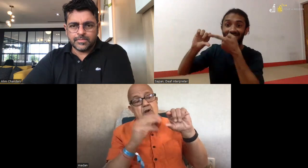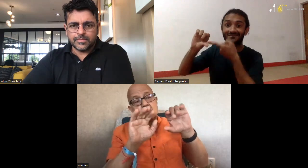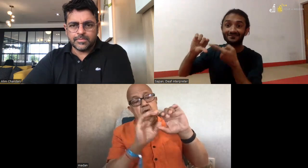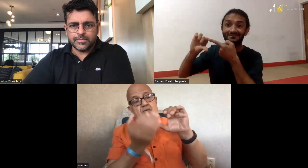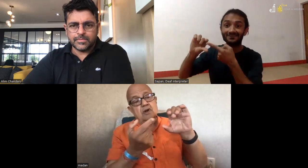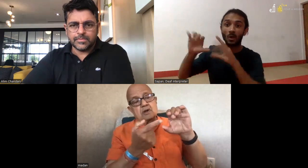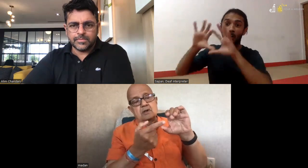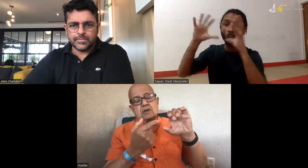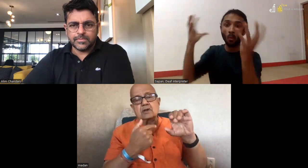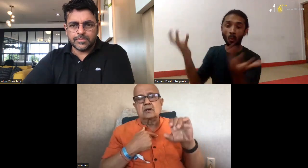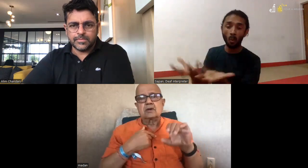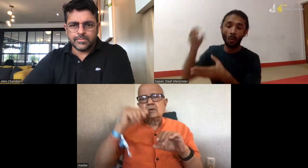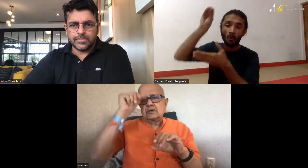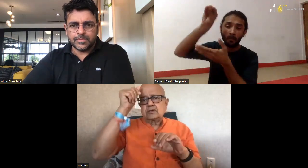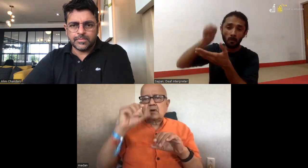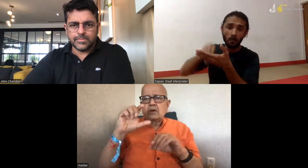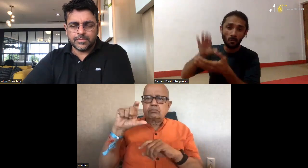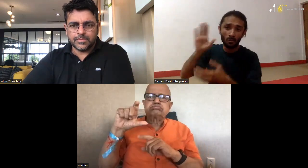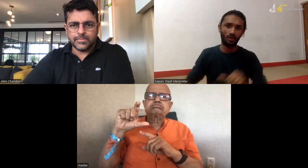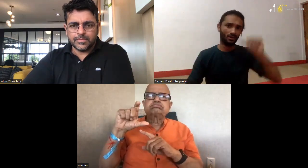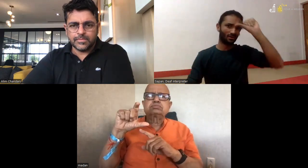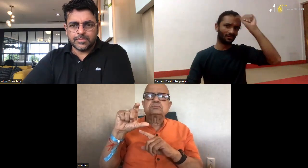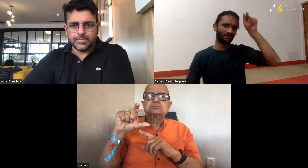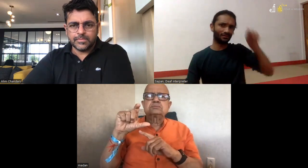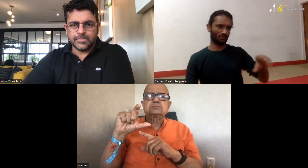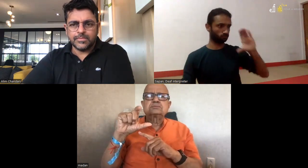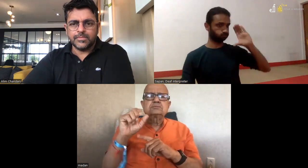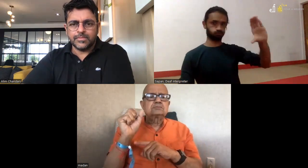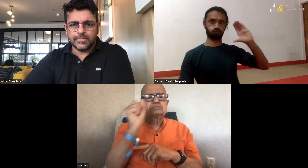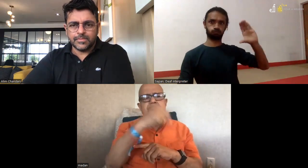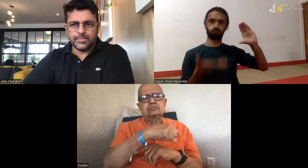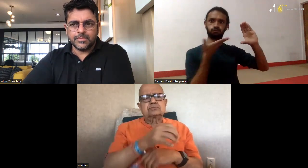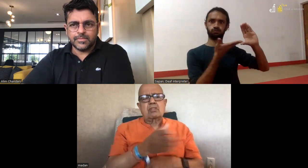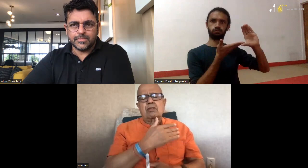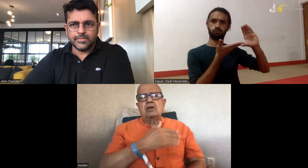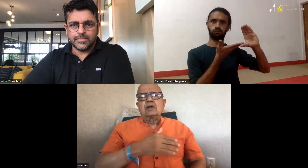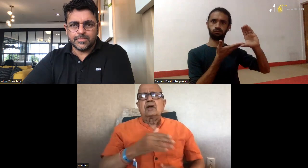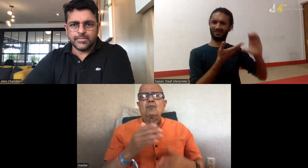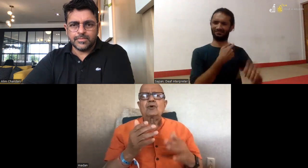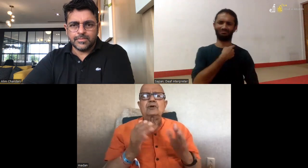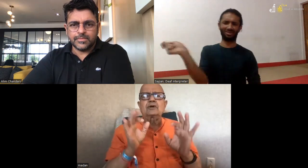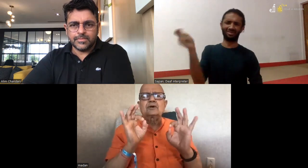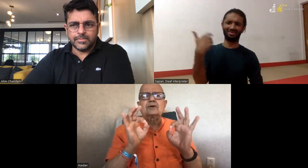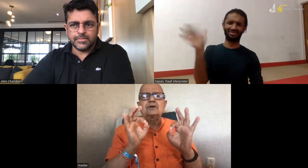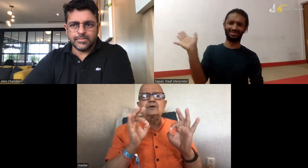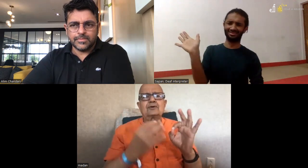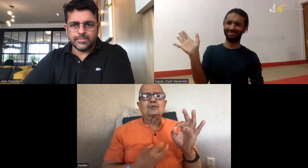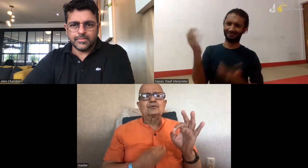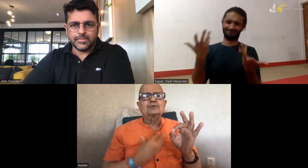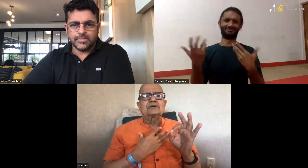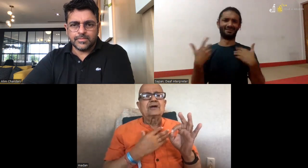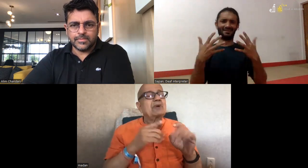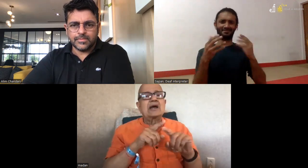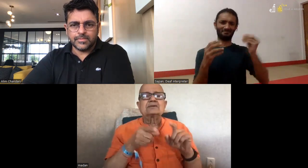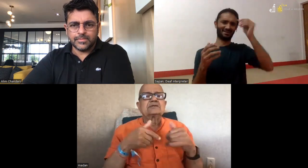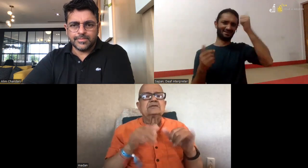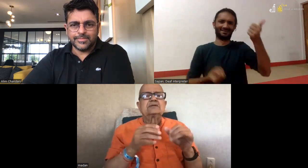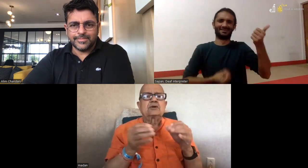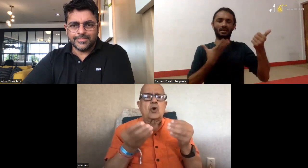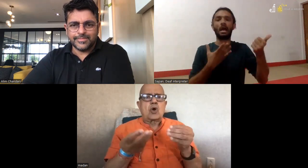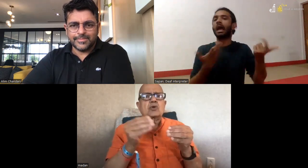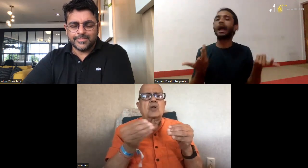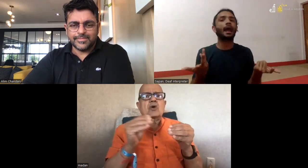there's nothing about India in that book. There are different countries, be it the US, be it